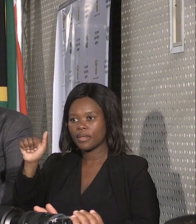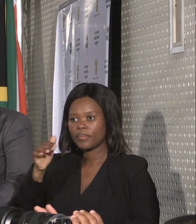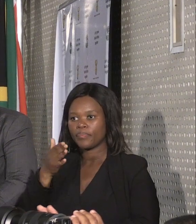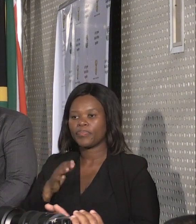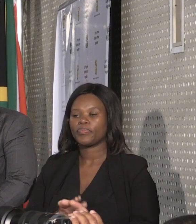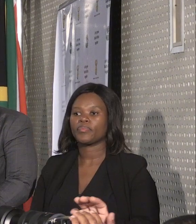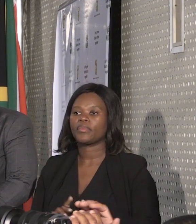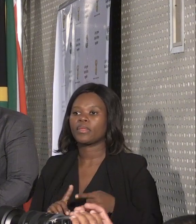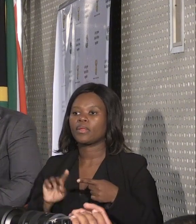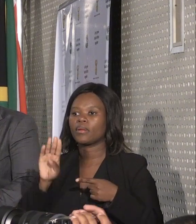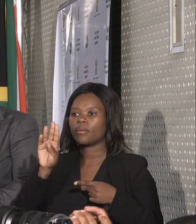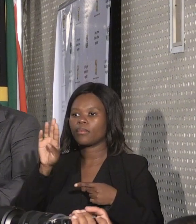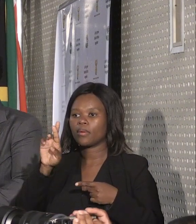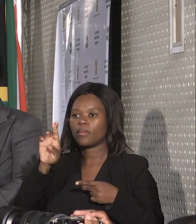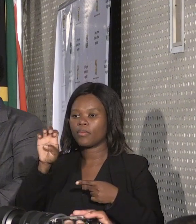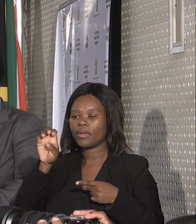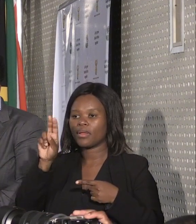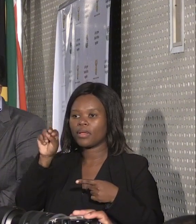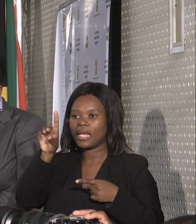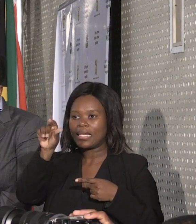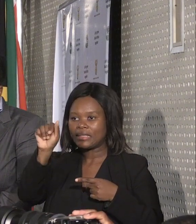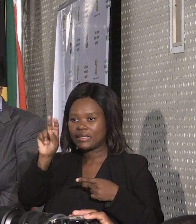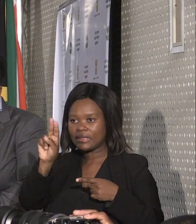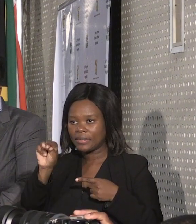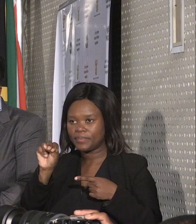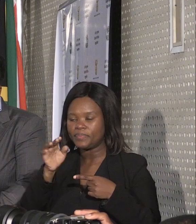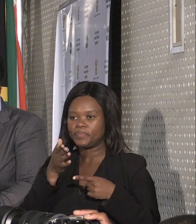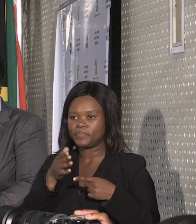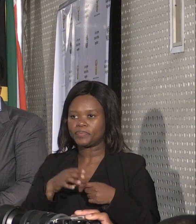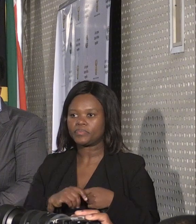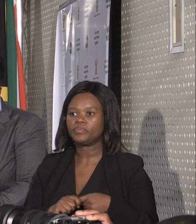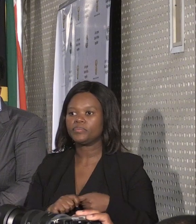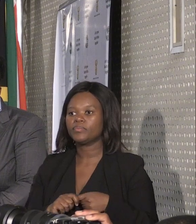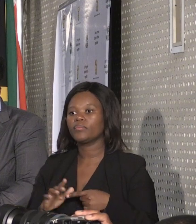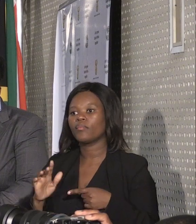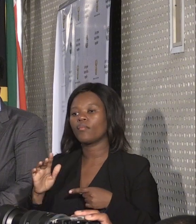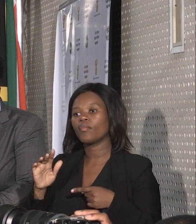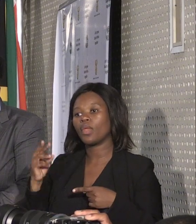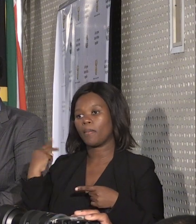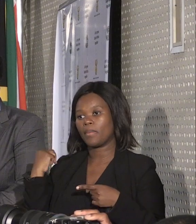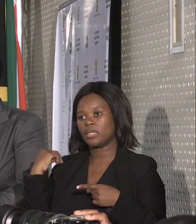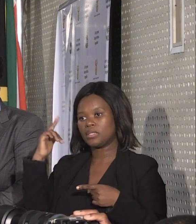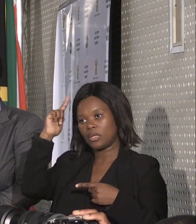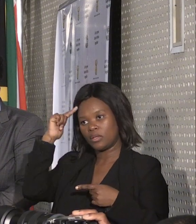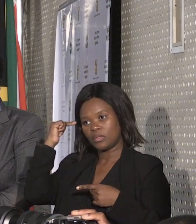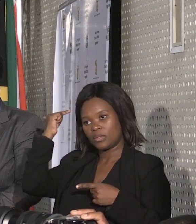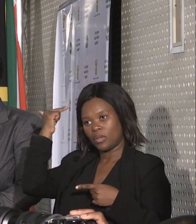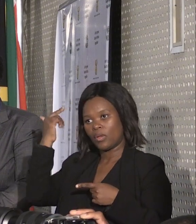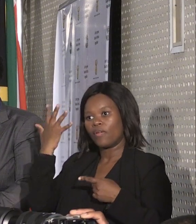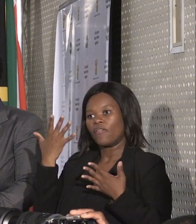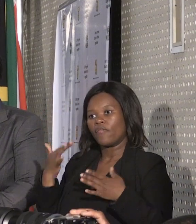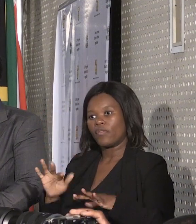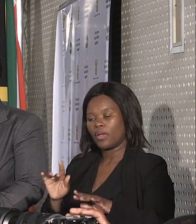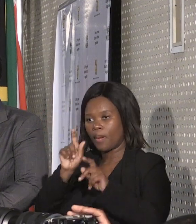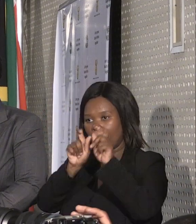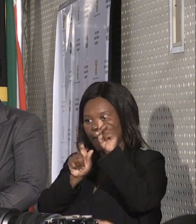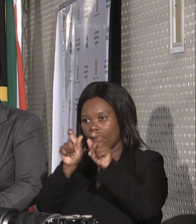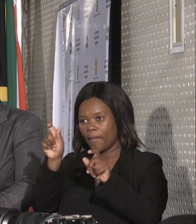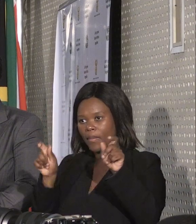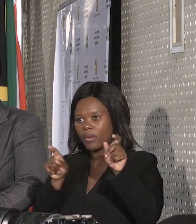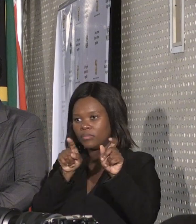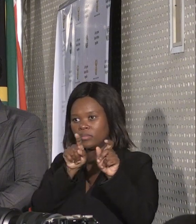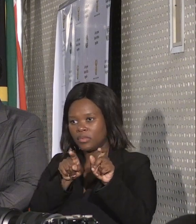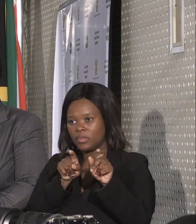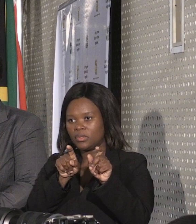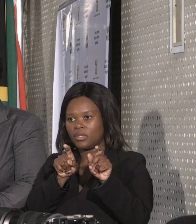Brandon from the Herald has a question for Minister Zulu. We spoke to a few SASSA recipients in the Nelson Mandela